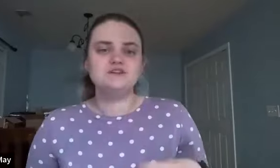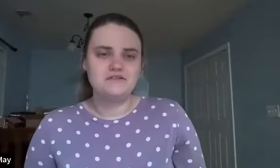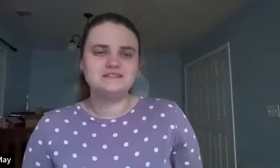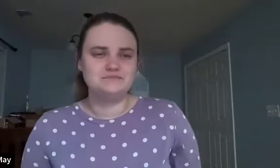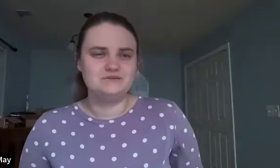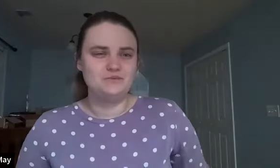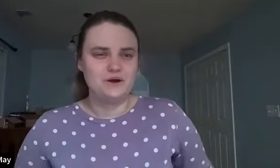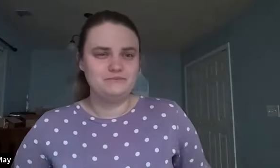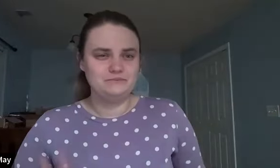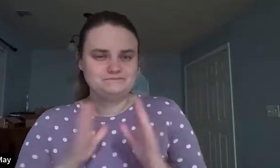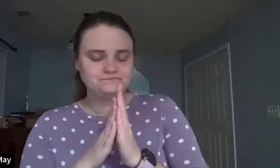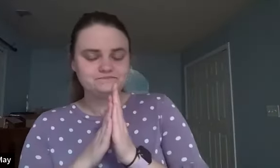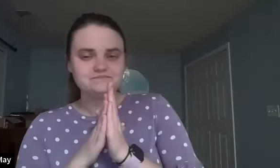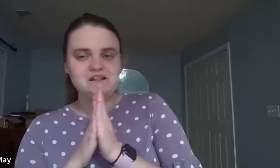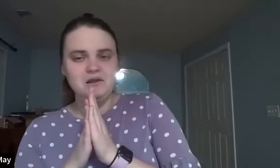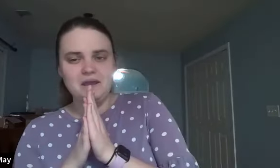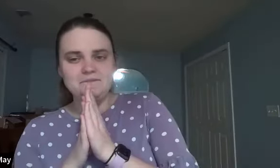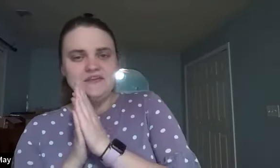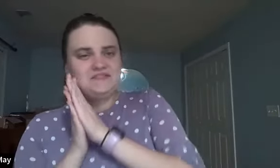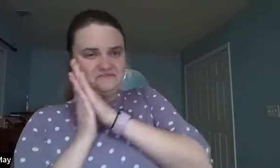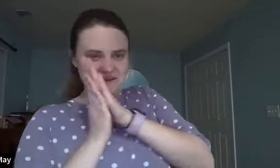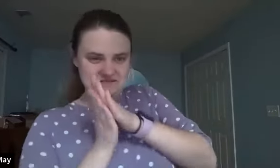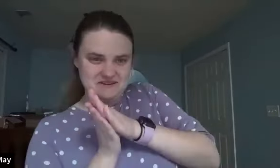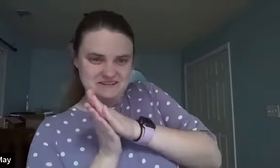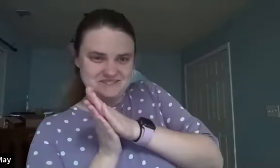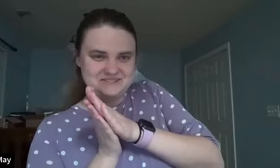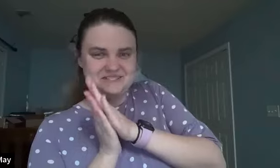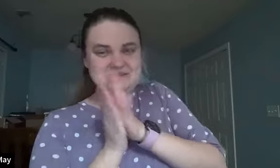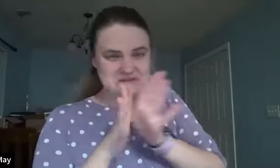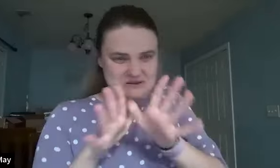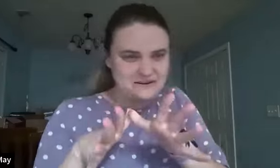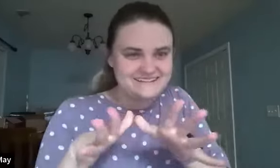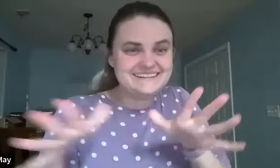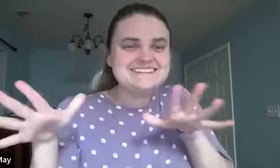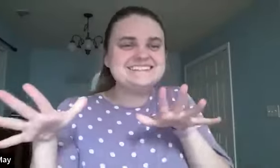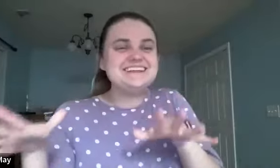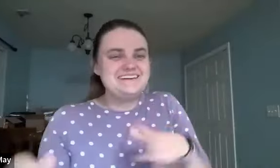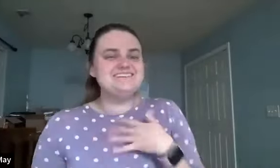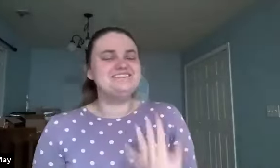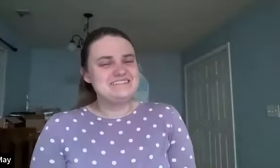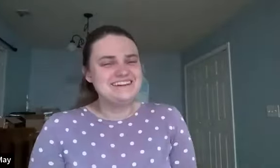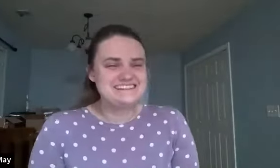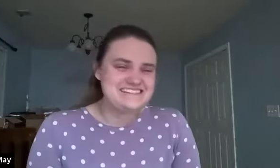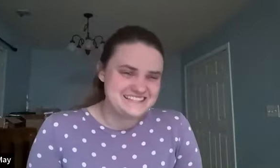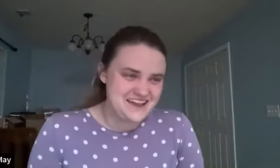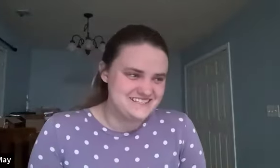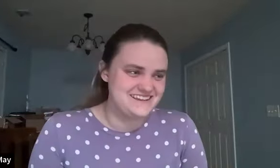I think some do as well. Okay, the fun one, which was unicorn. So unicorn actually does have a